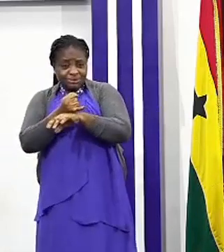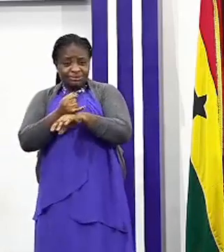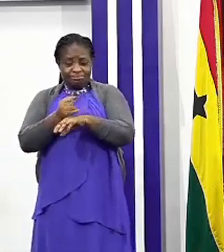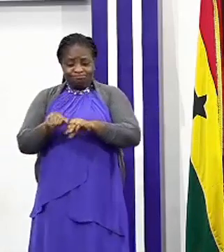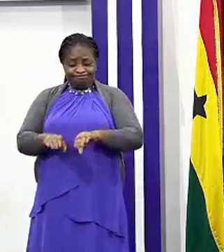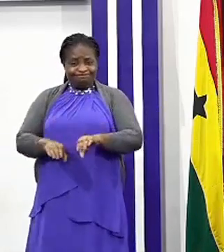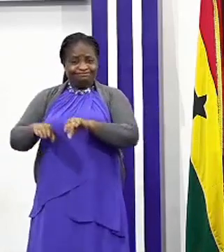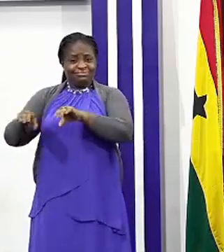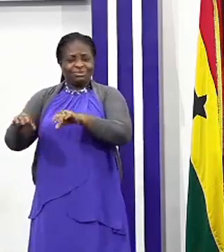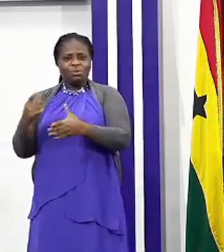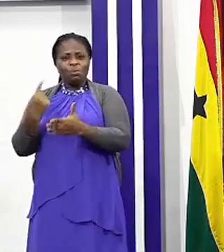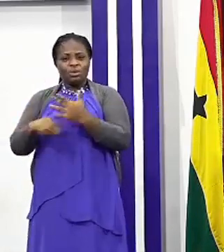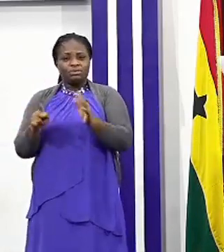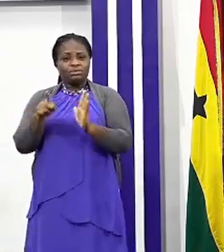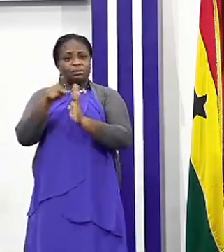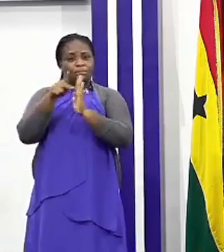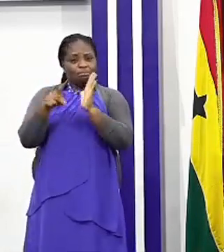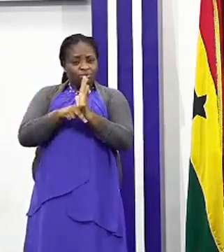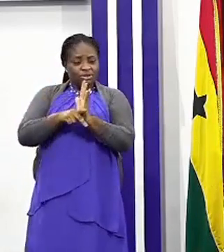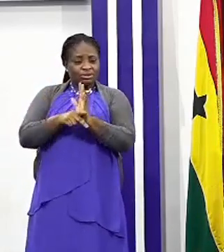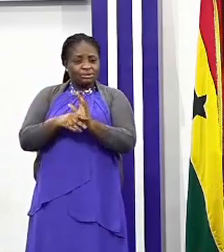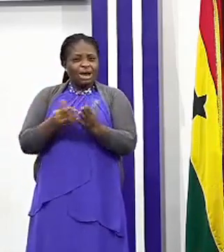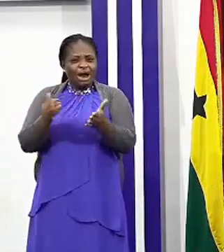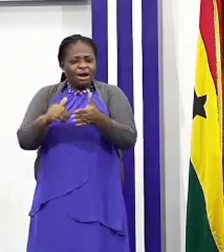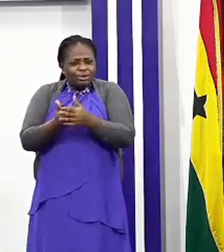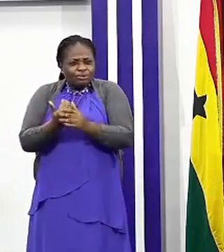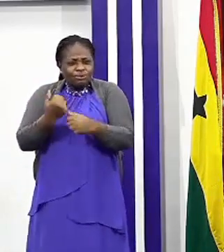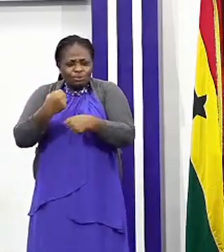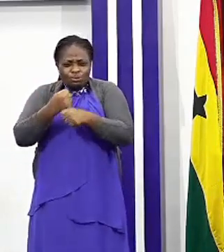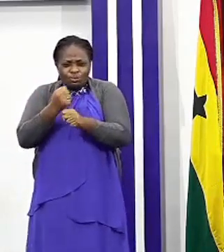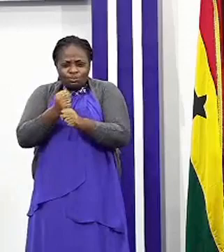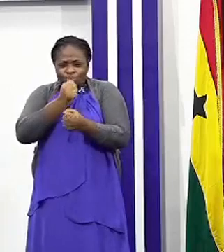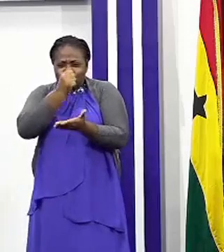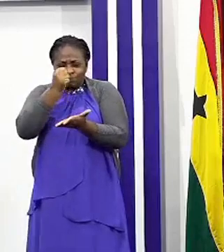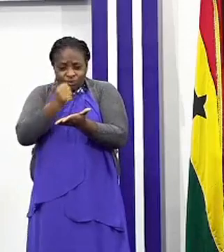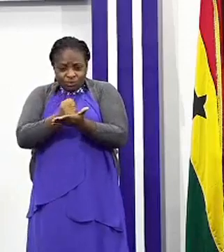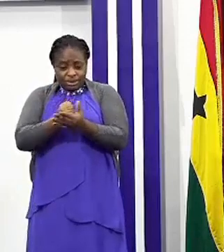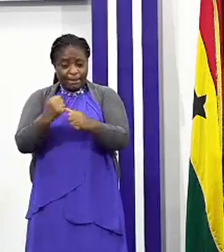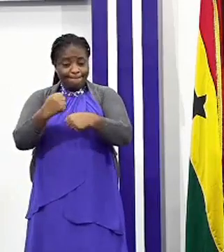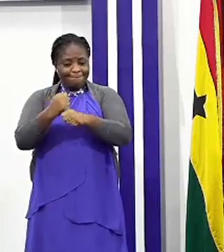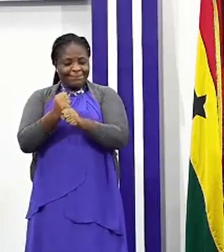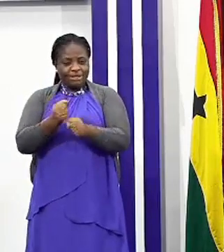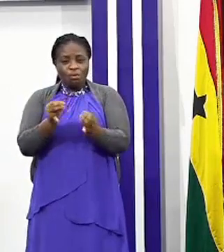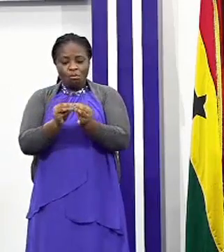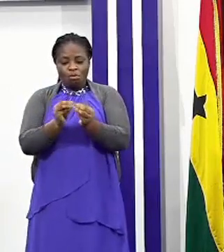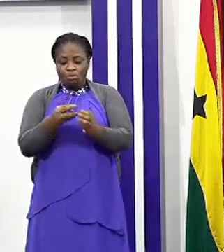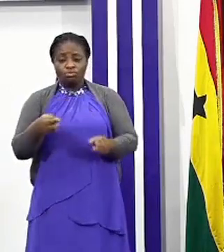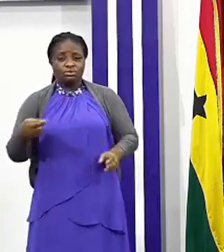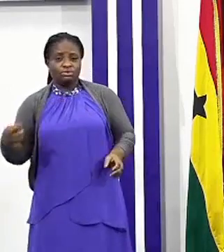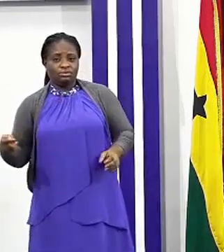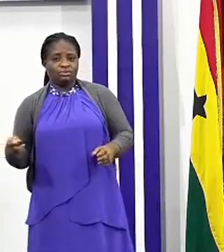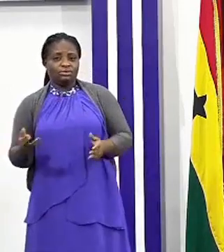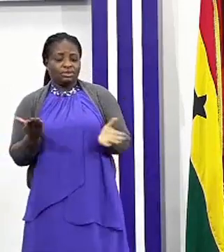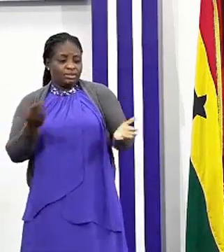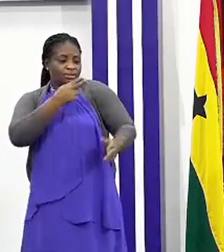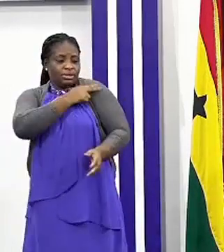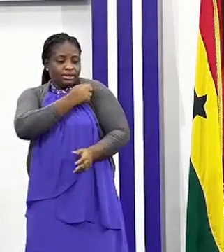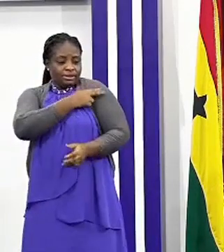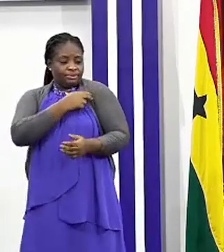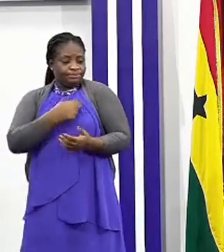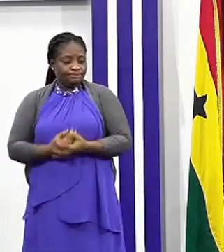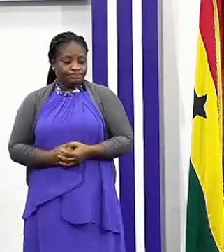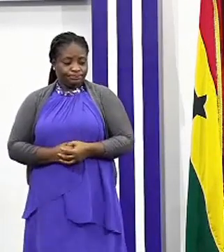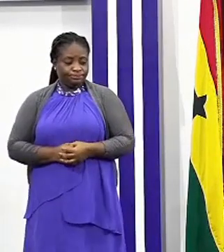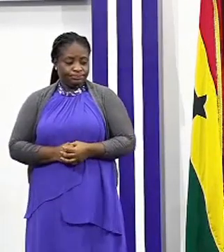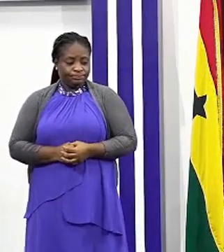moving forward, what is the policy intent? How do we want to ensure that they are made very relevant in our health delivery system? Please come.